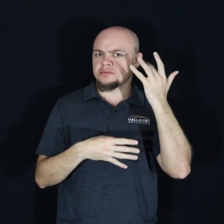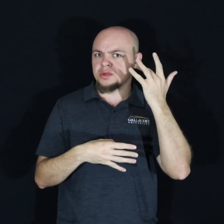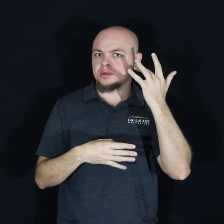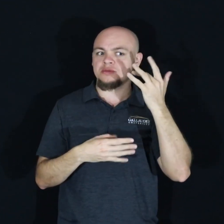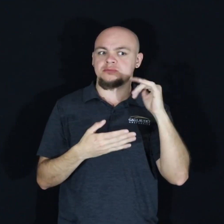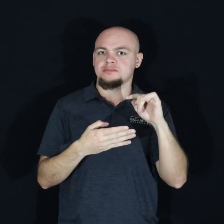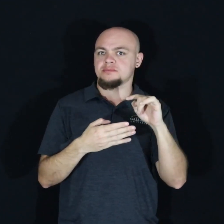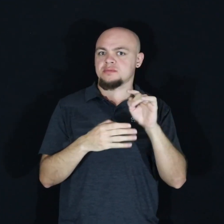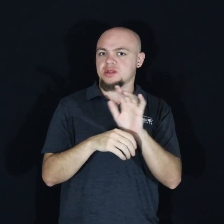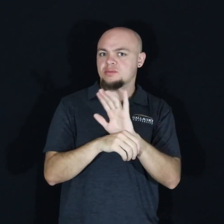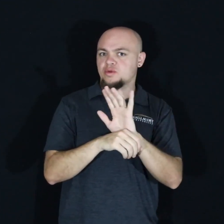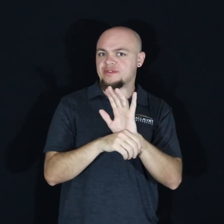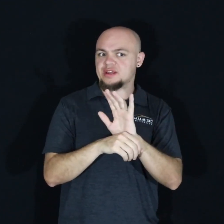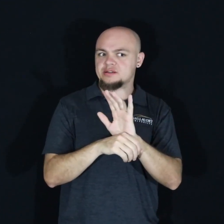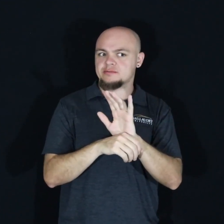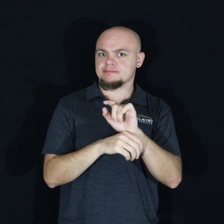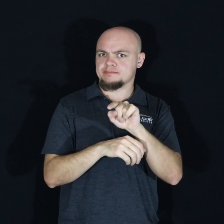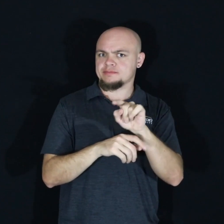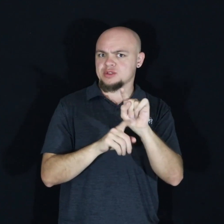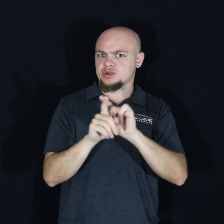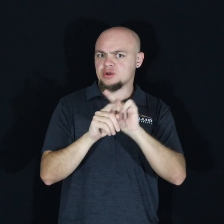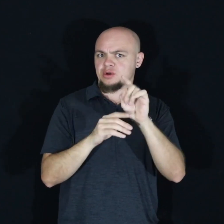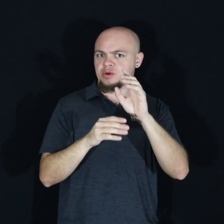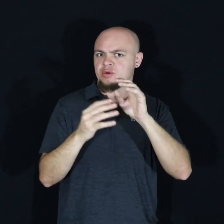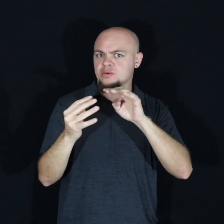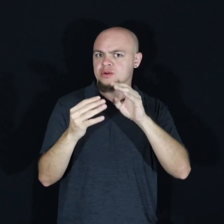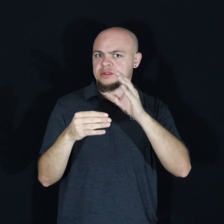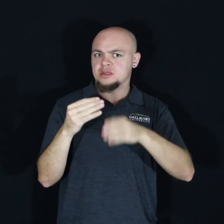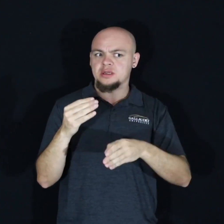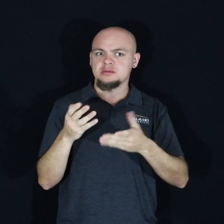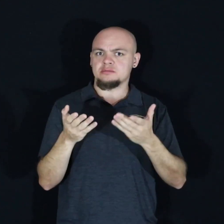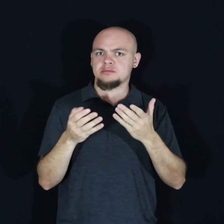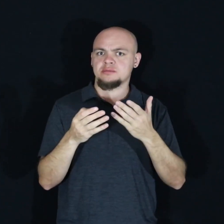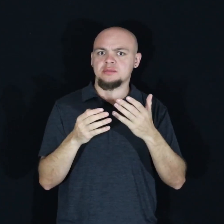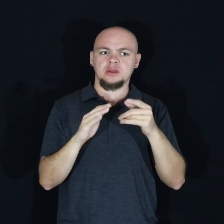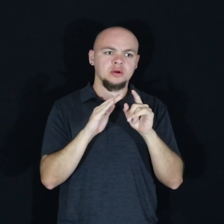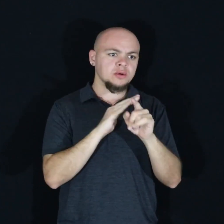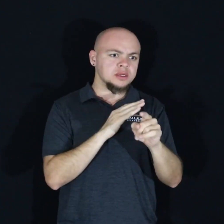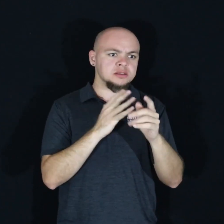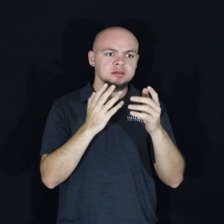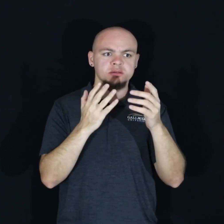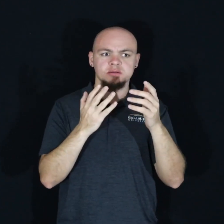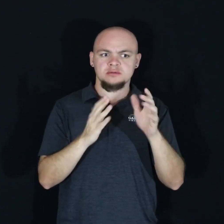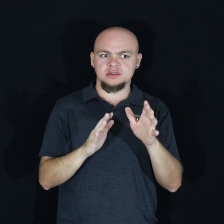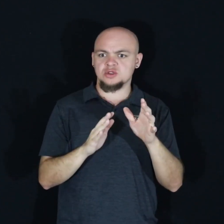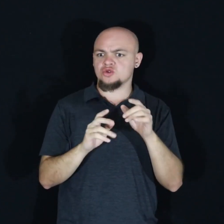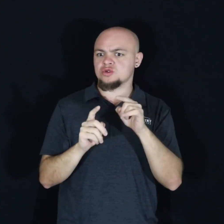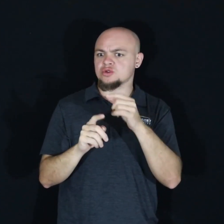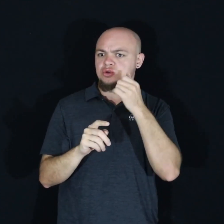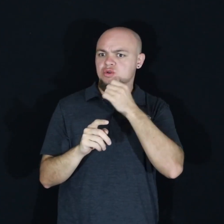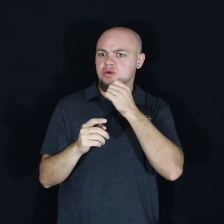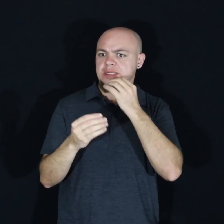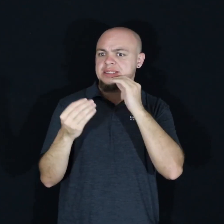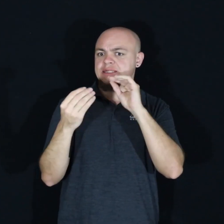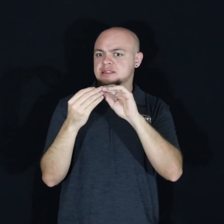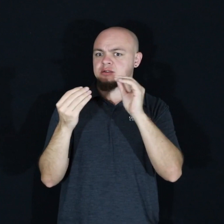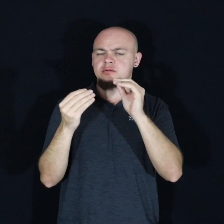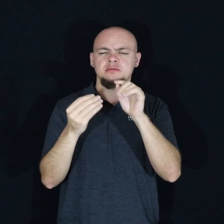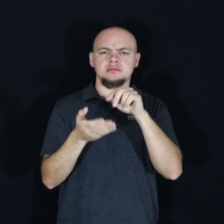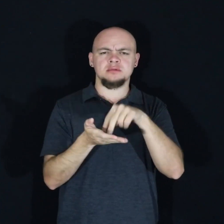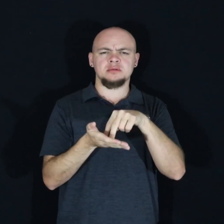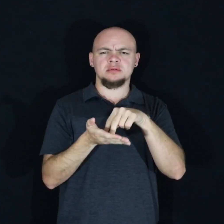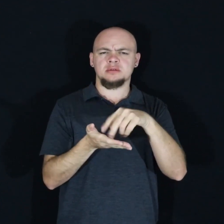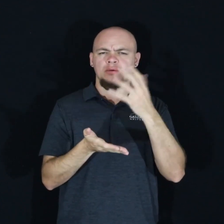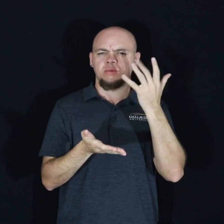that's the end of the movie, right? I finished my quest, I got the girl, why are you still standing there? The movies are very,